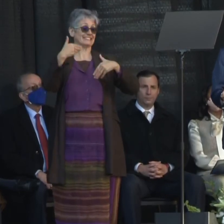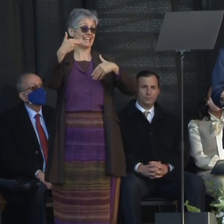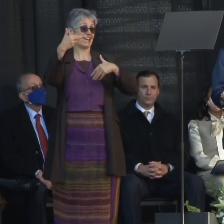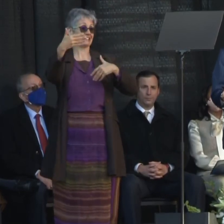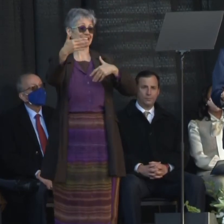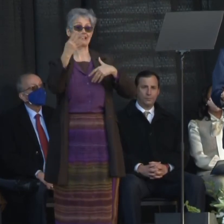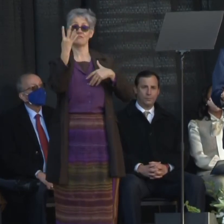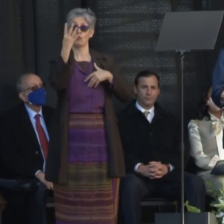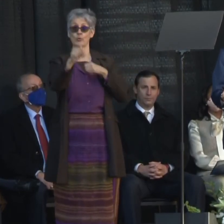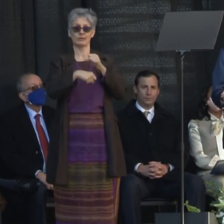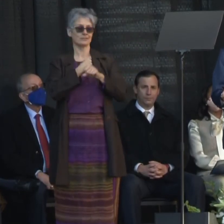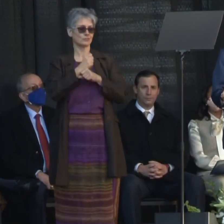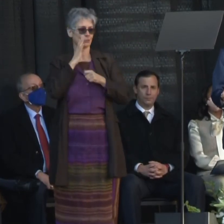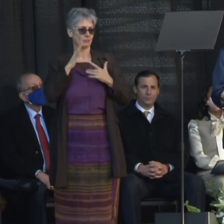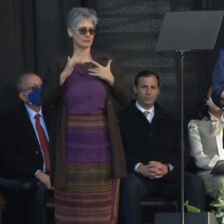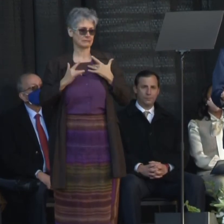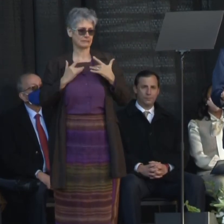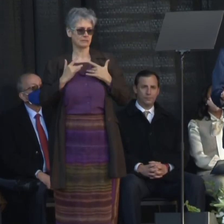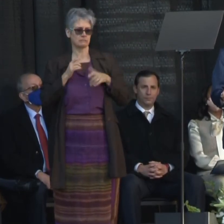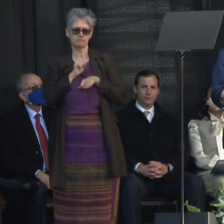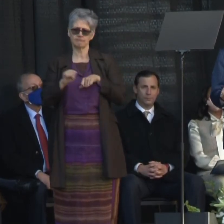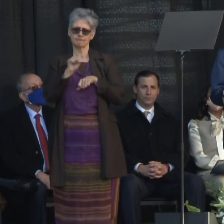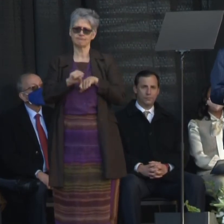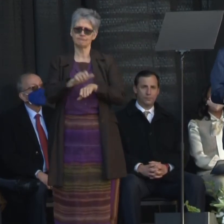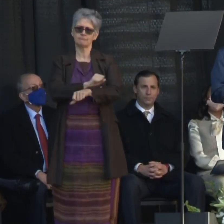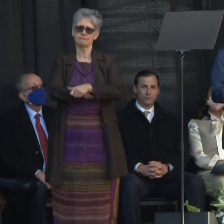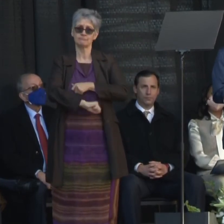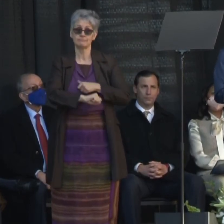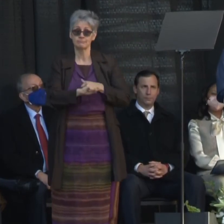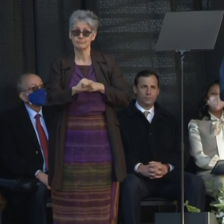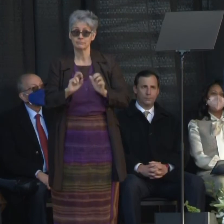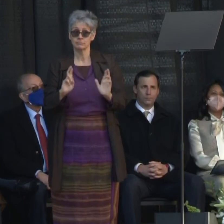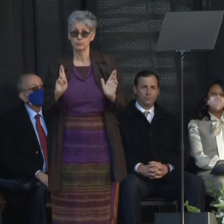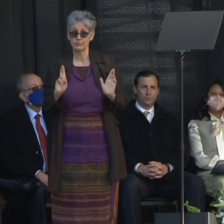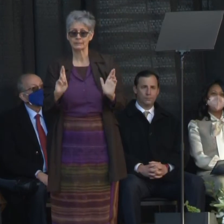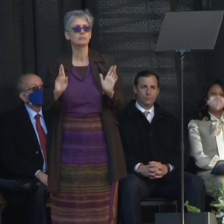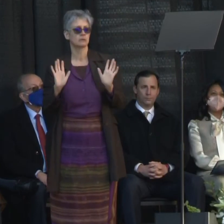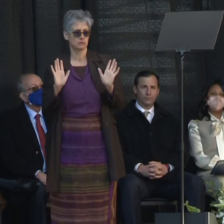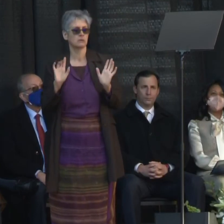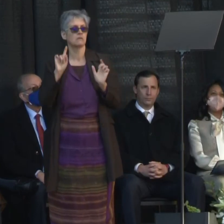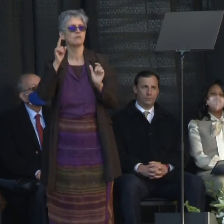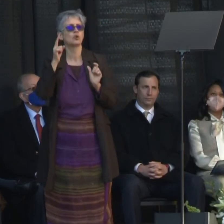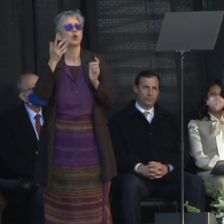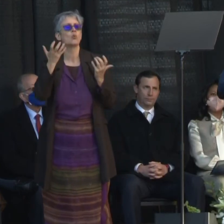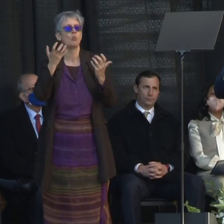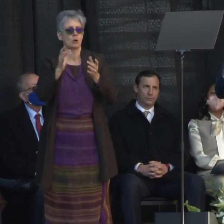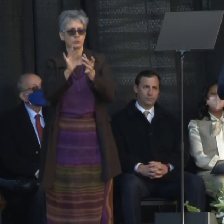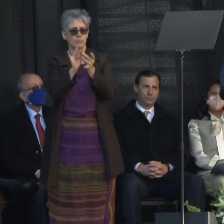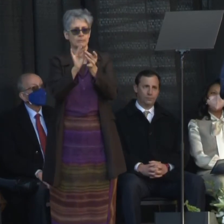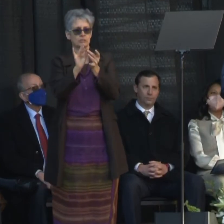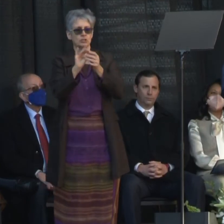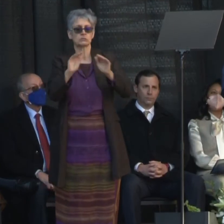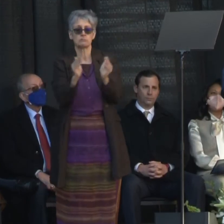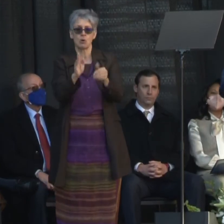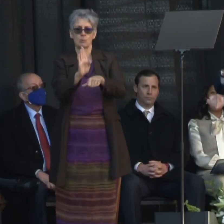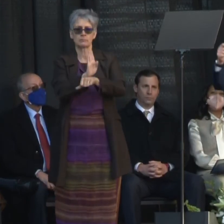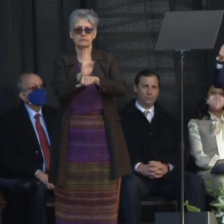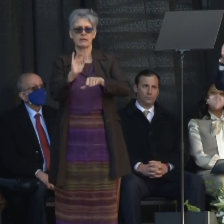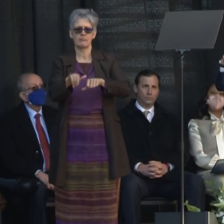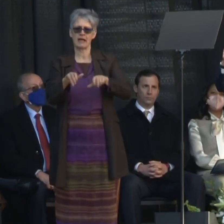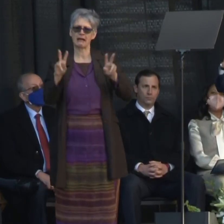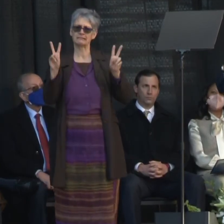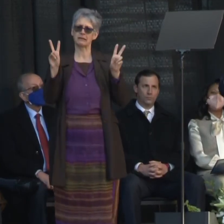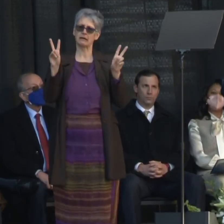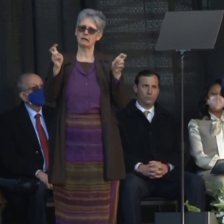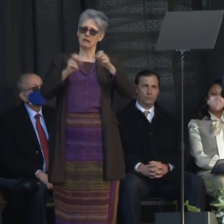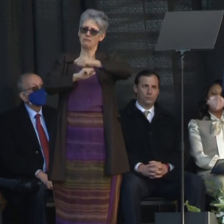exciting, and I look forward to getting to work. But I can't go without mentioning small businesses that are the backbone of this community, because